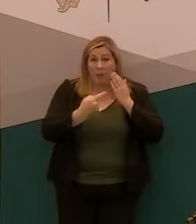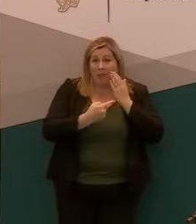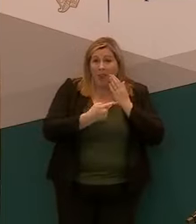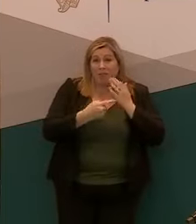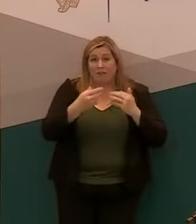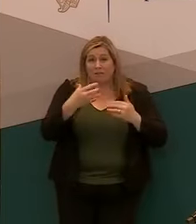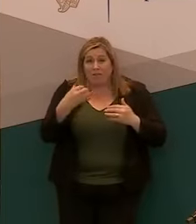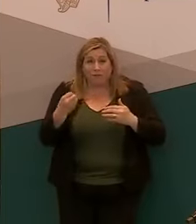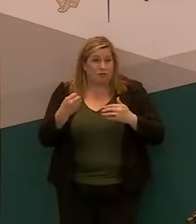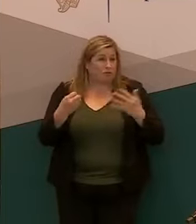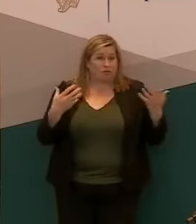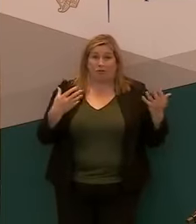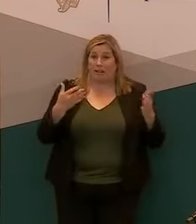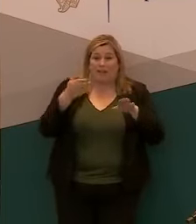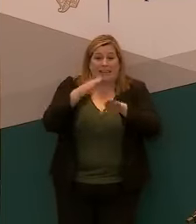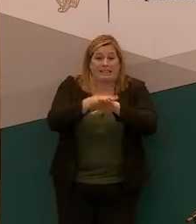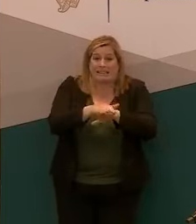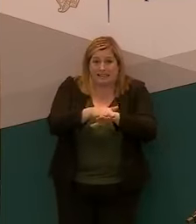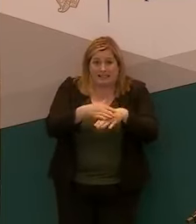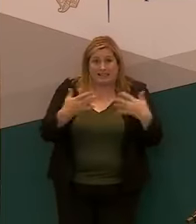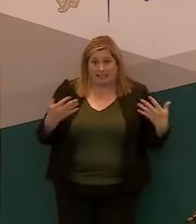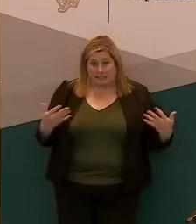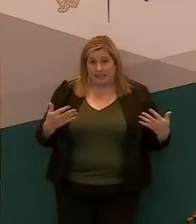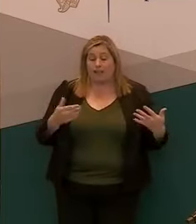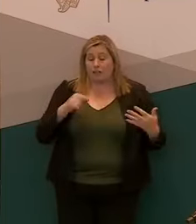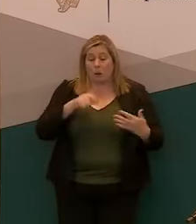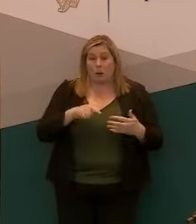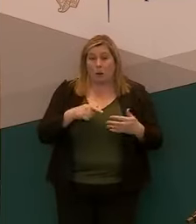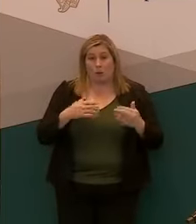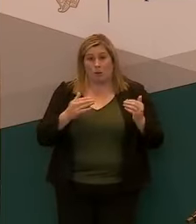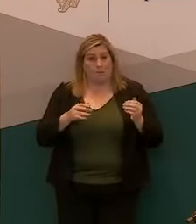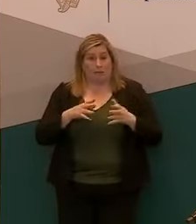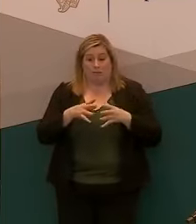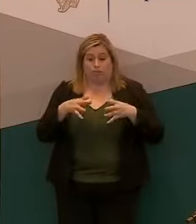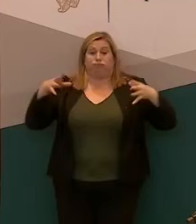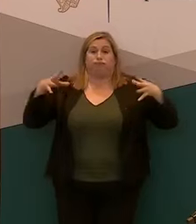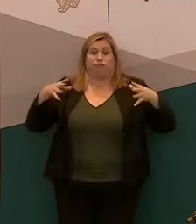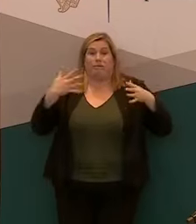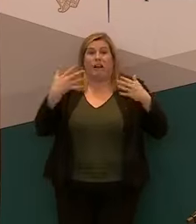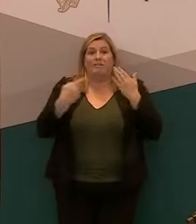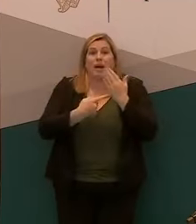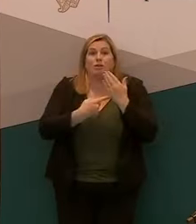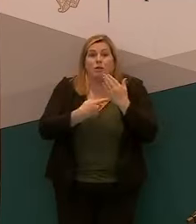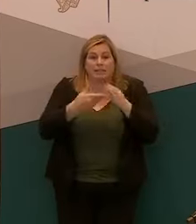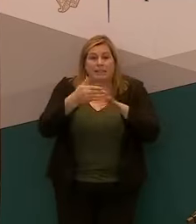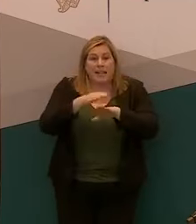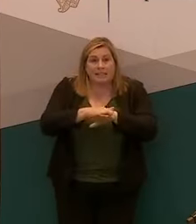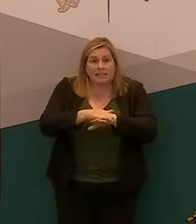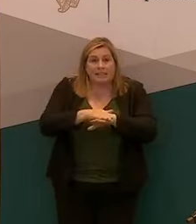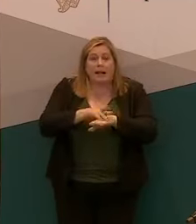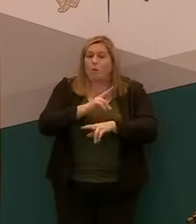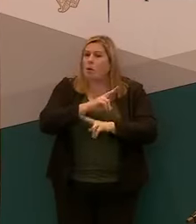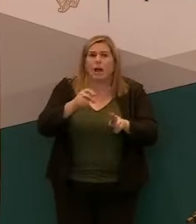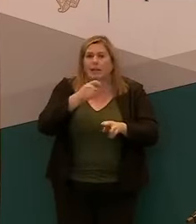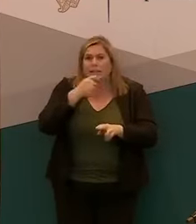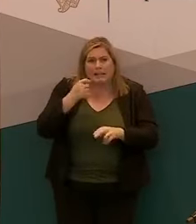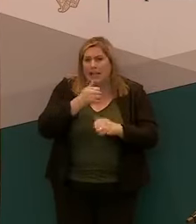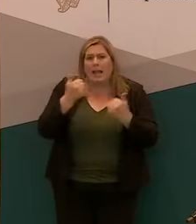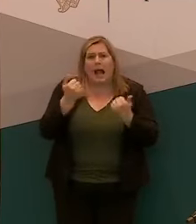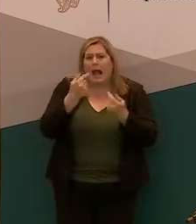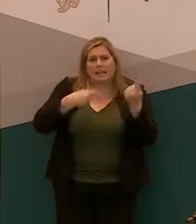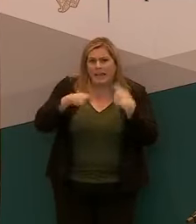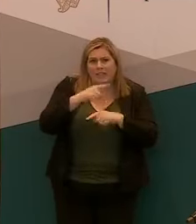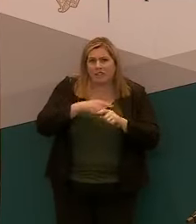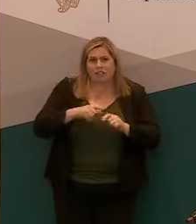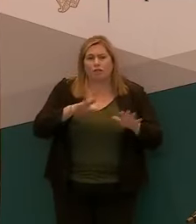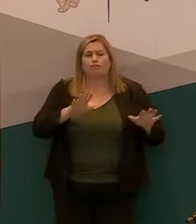we'd be reporting, and by the end of the month, have gotten up to something in the region of 5,000 deaths. And without suggesting that any one of us is complacent, we have